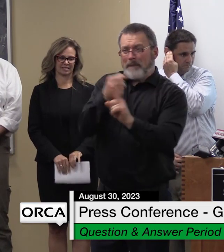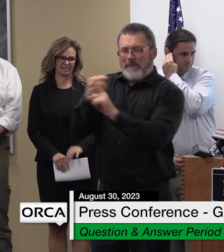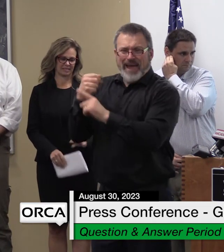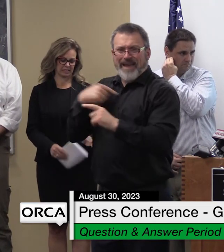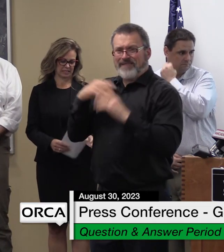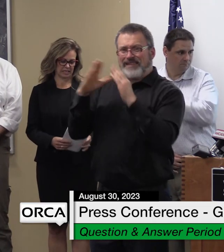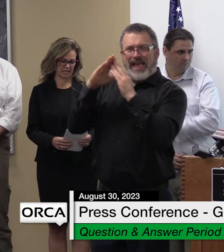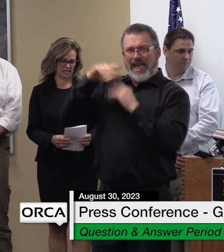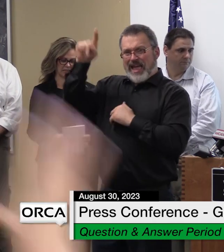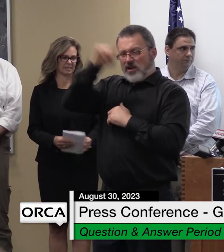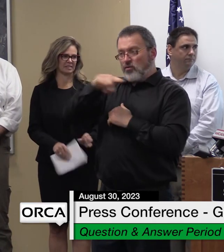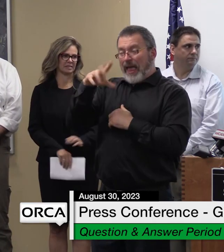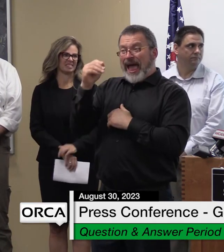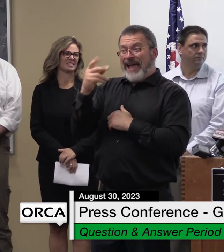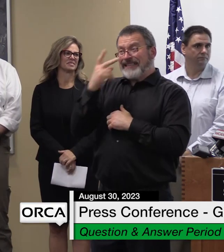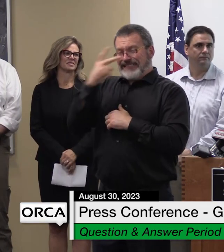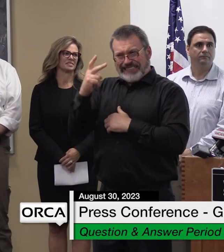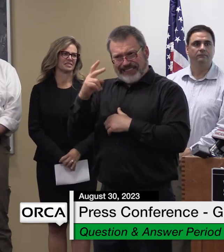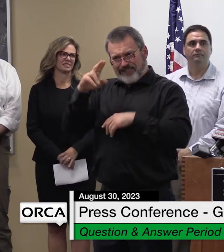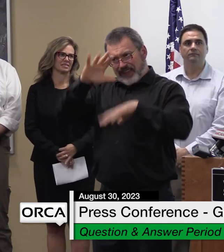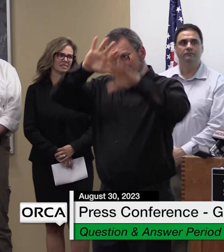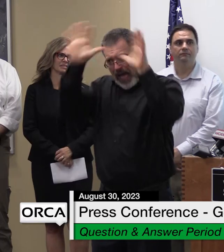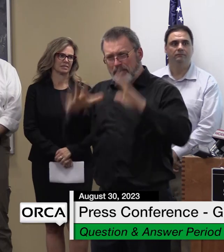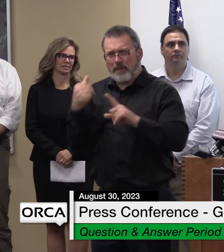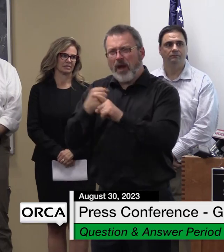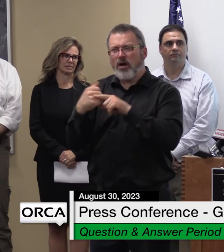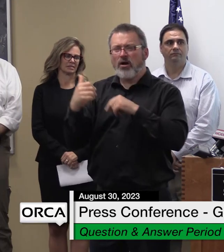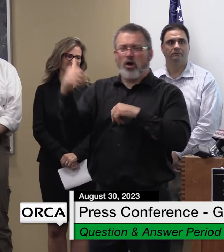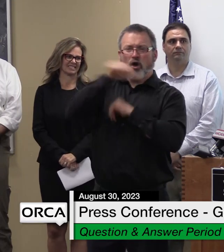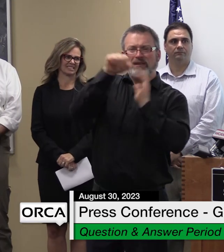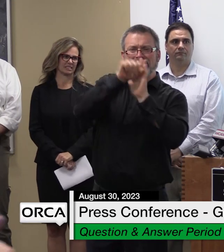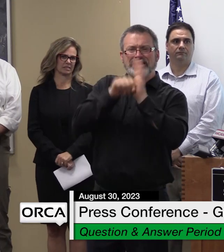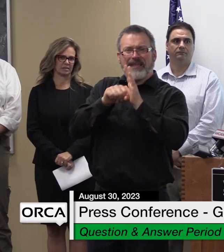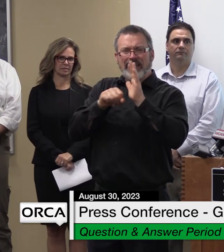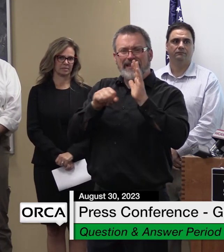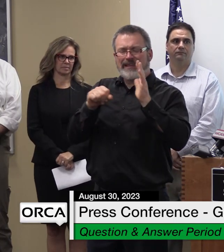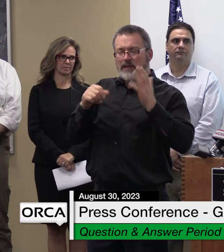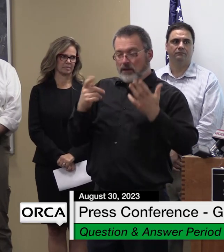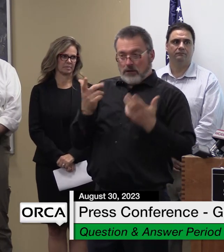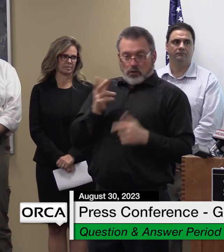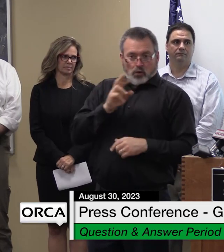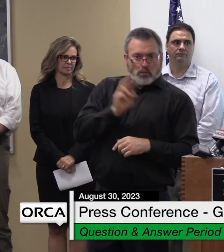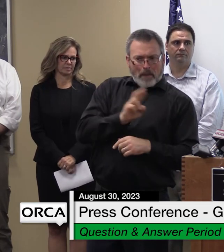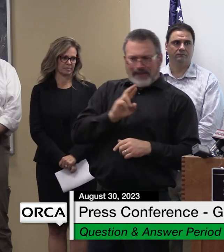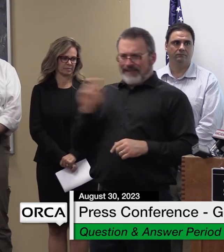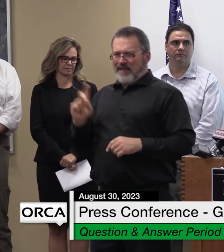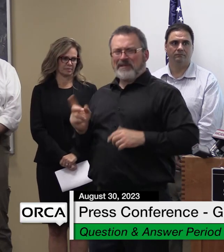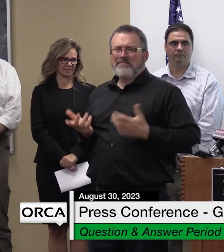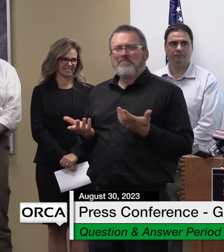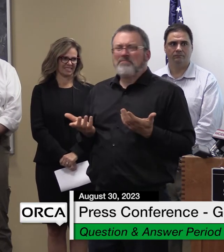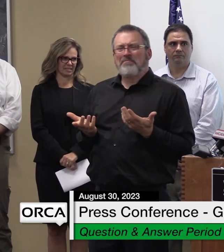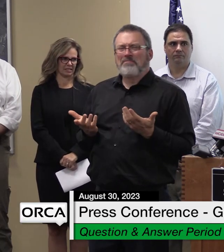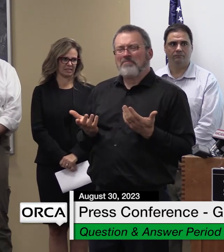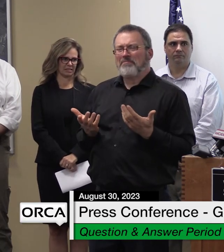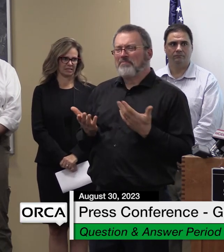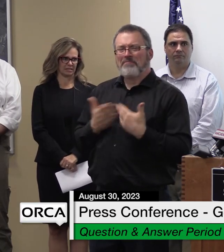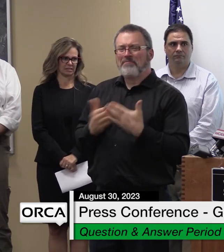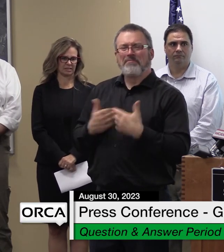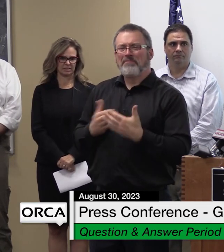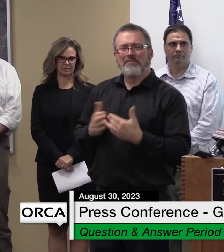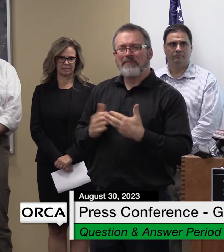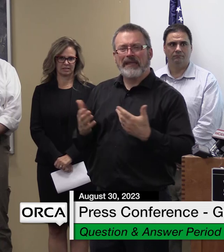country, they're red states, blue states, and so forth, they affect us all. I can't imagine that they wouldn't find a